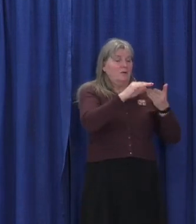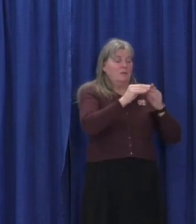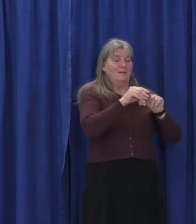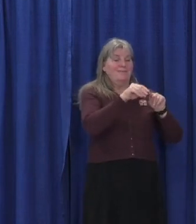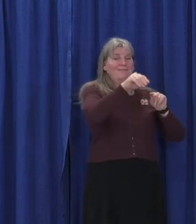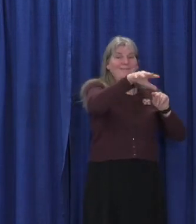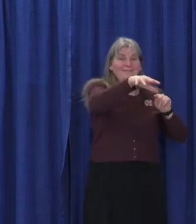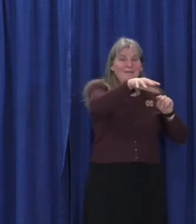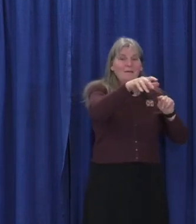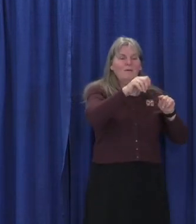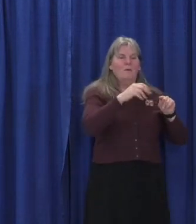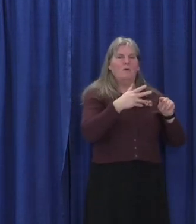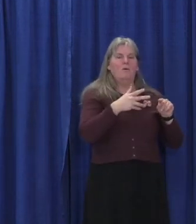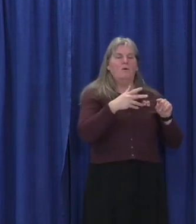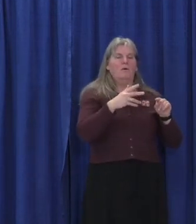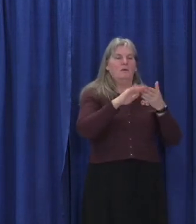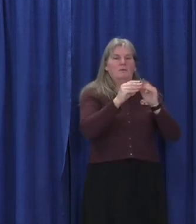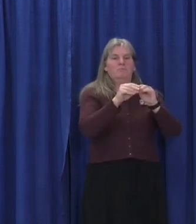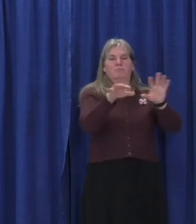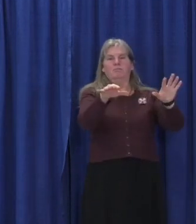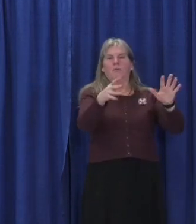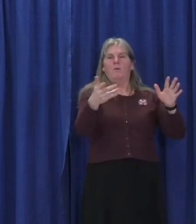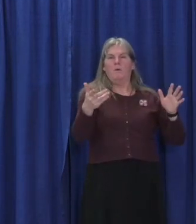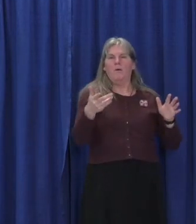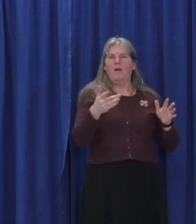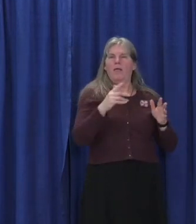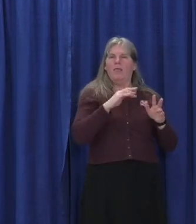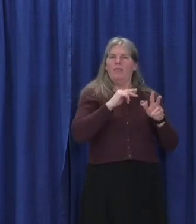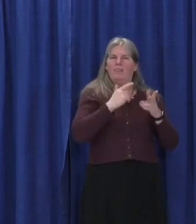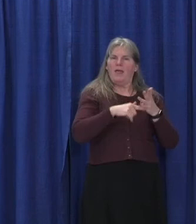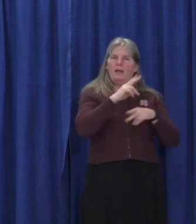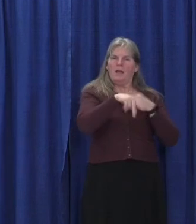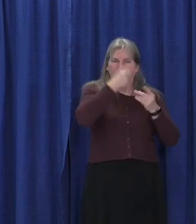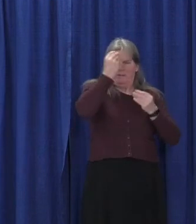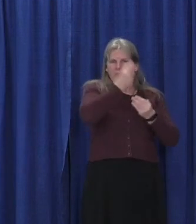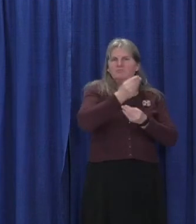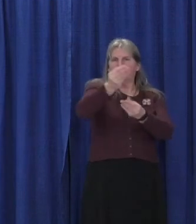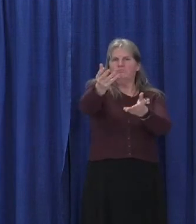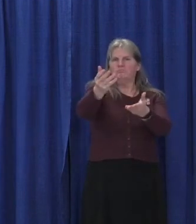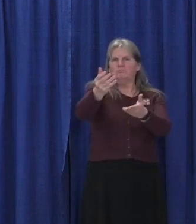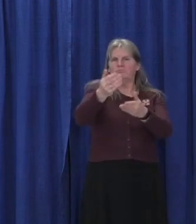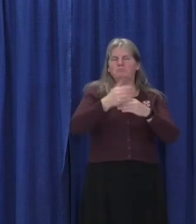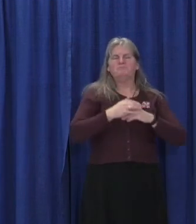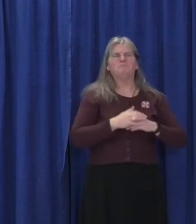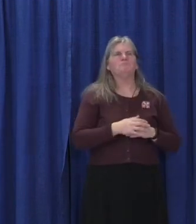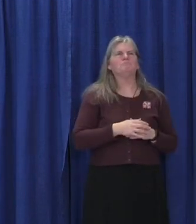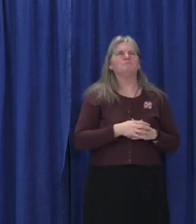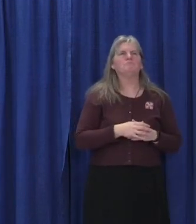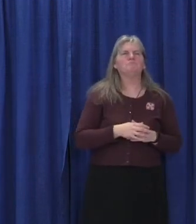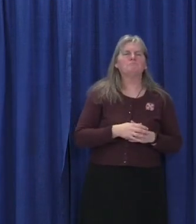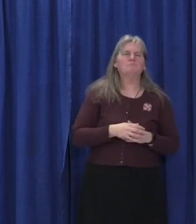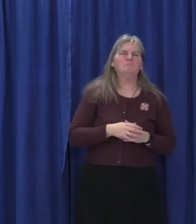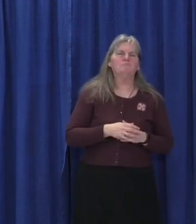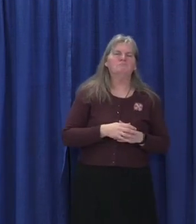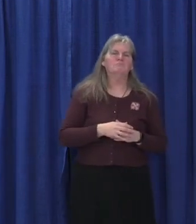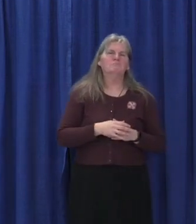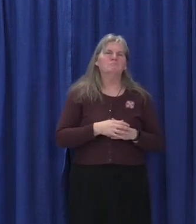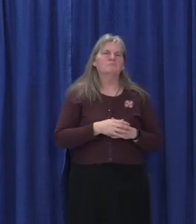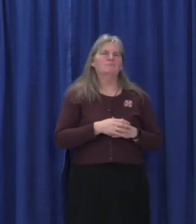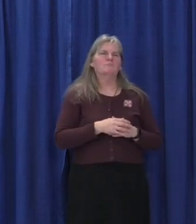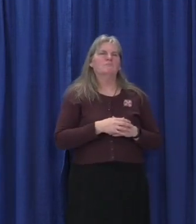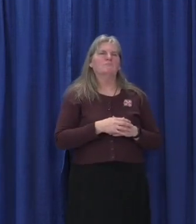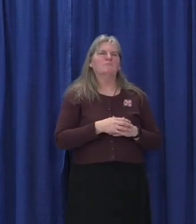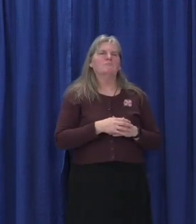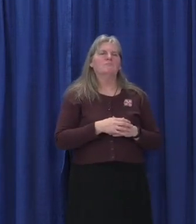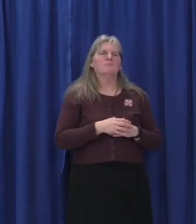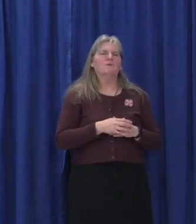seeing widespread community transmission? These are the types of benchmarks that we'll use. We'll certainly provide, what we know about the